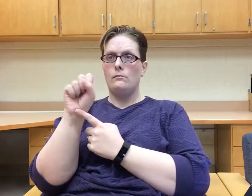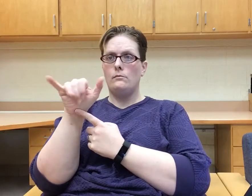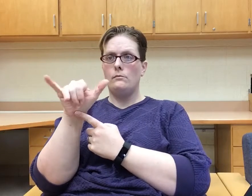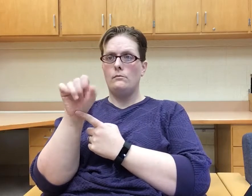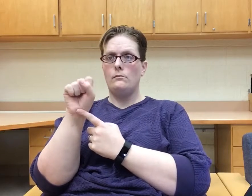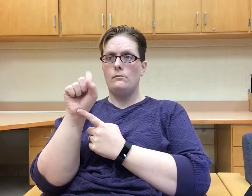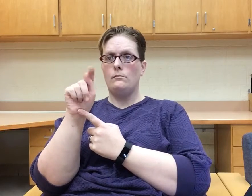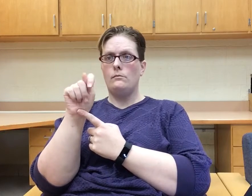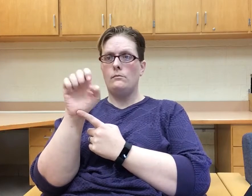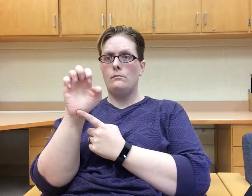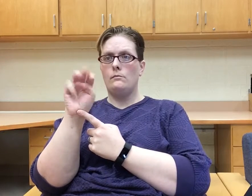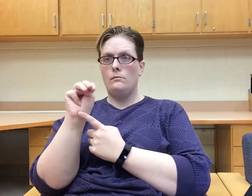System.